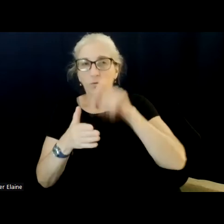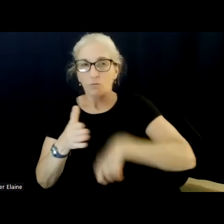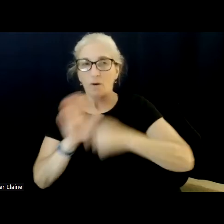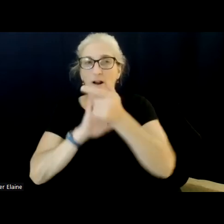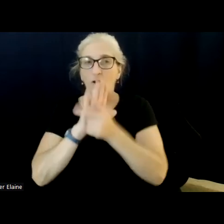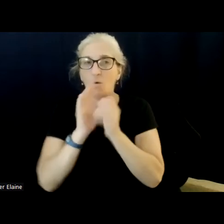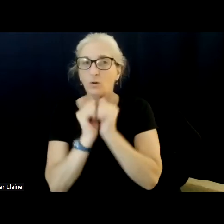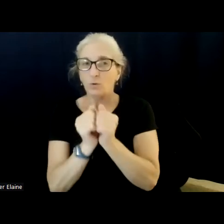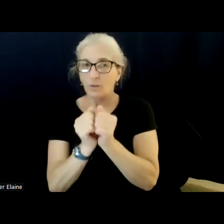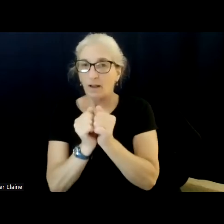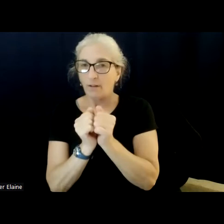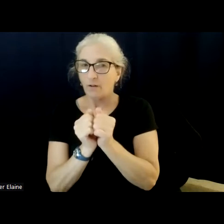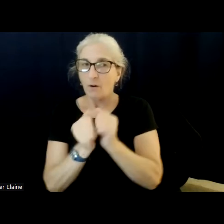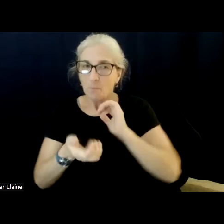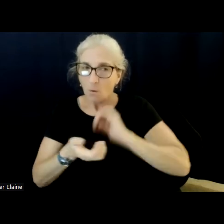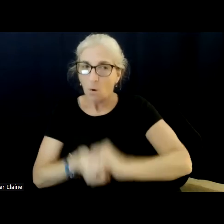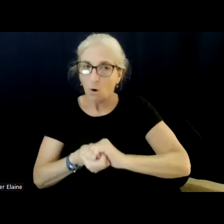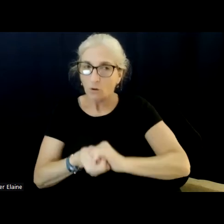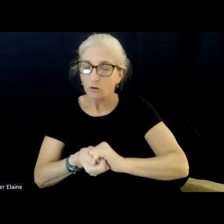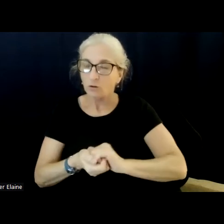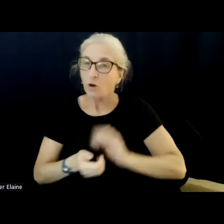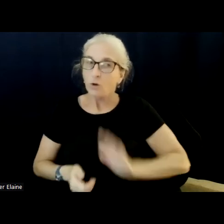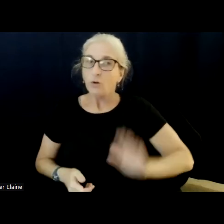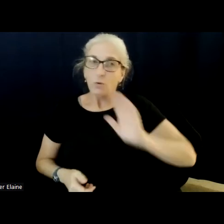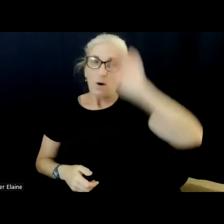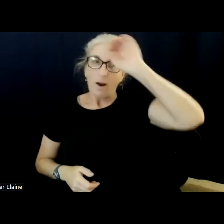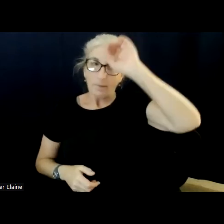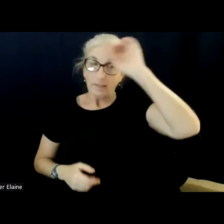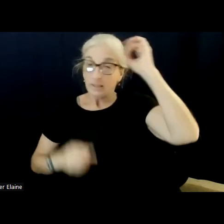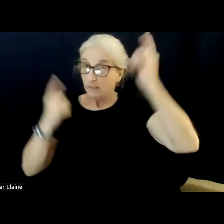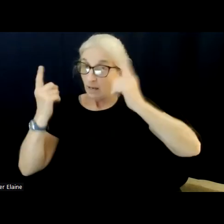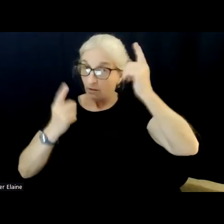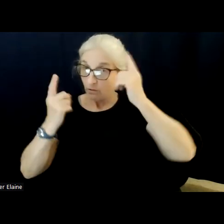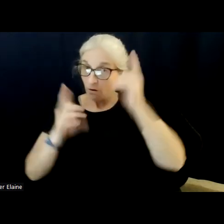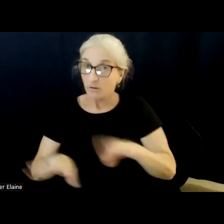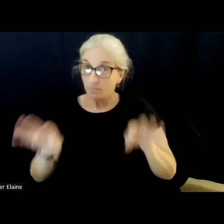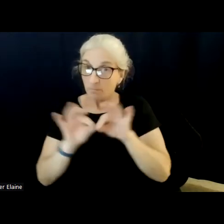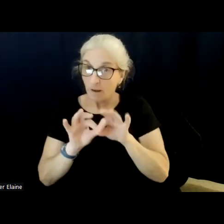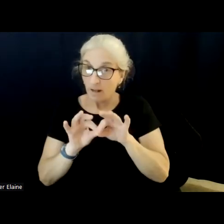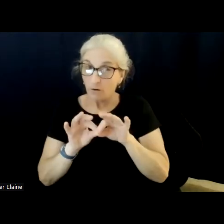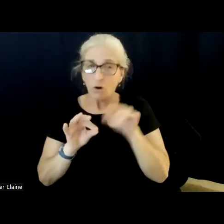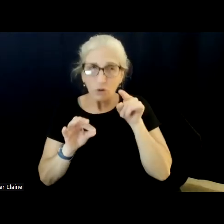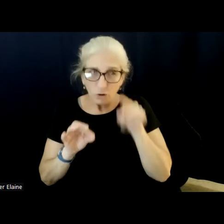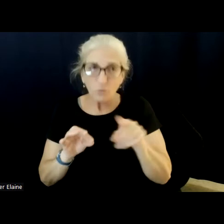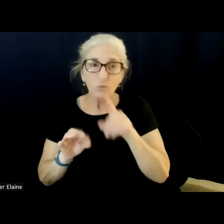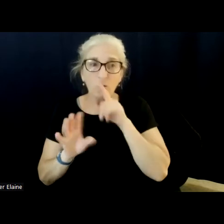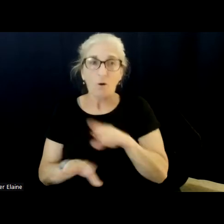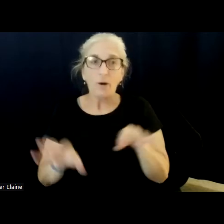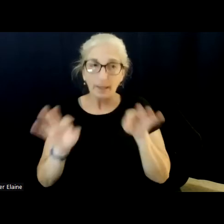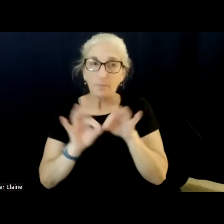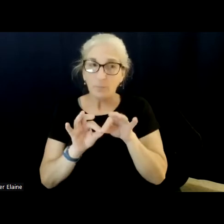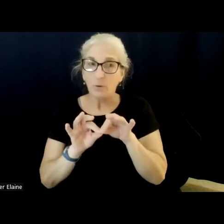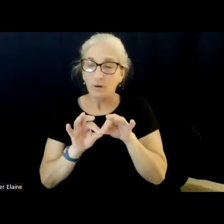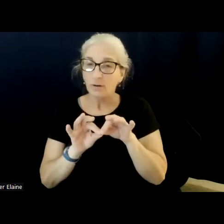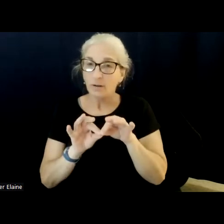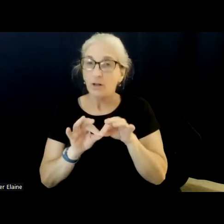Your opinions and thoughts matter. They're important. They are what's going to allow us to influence the